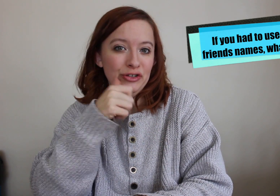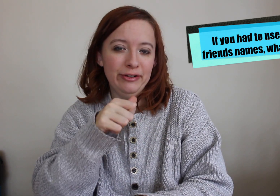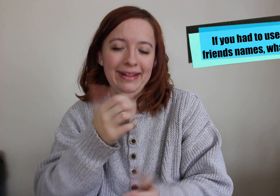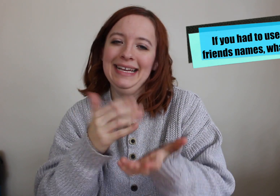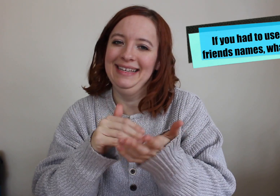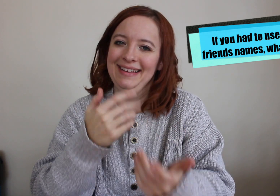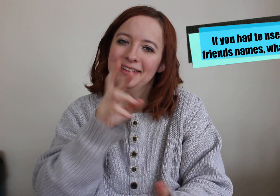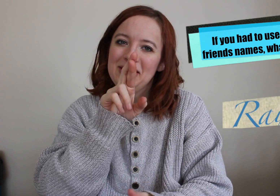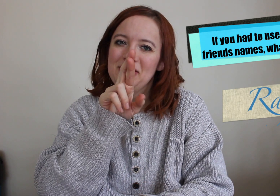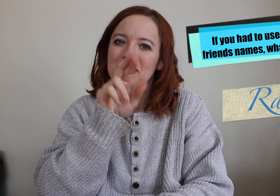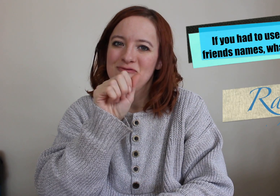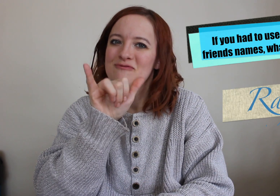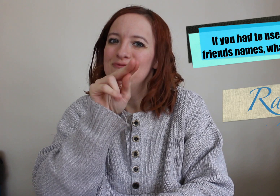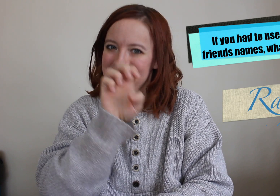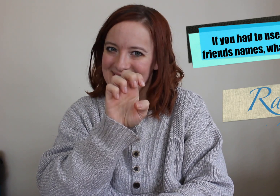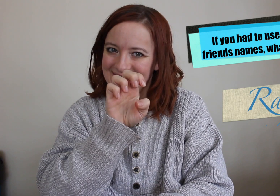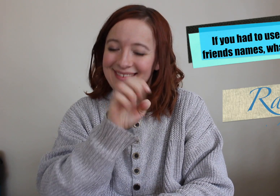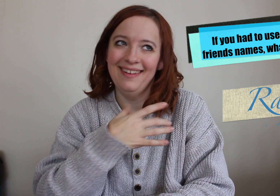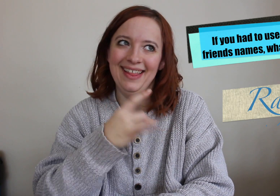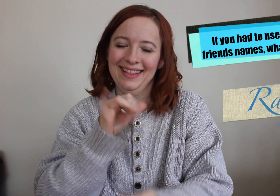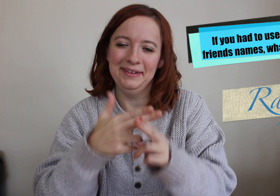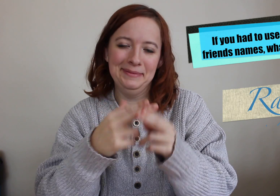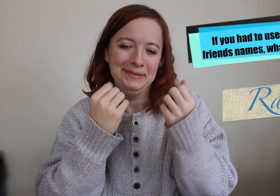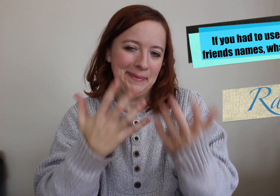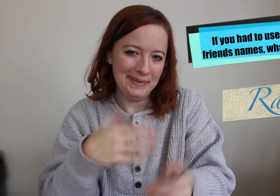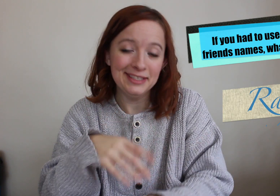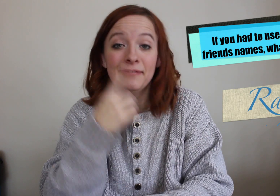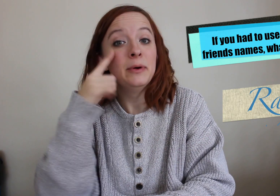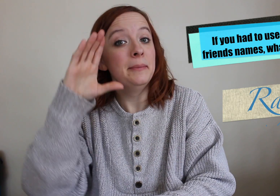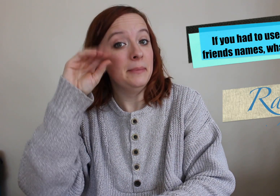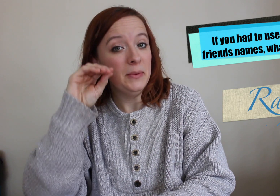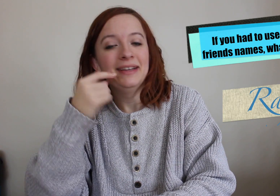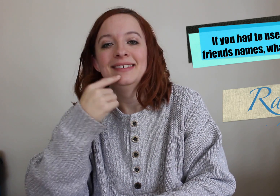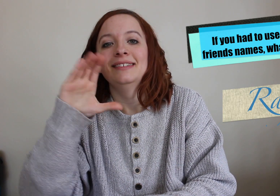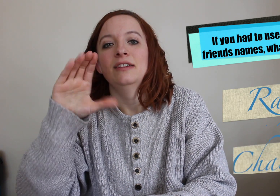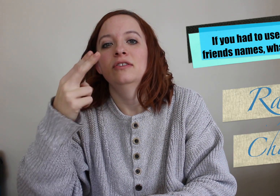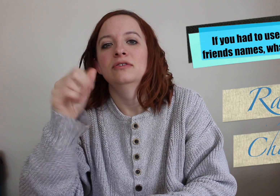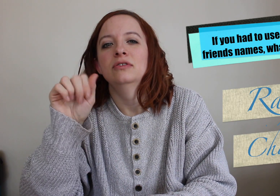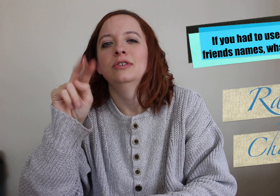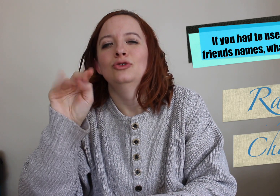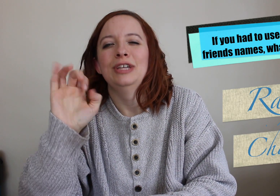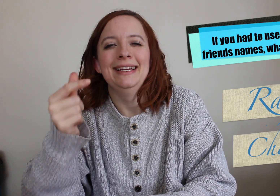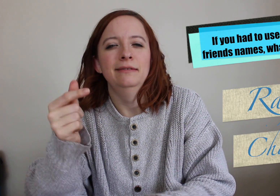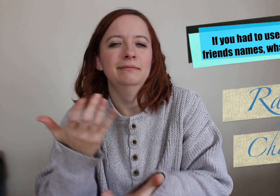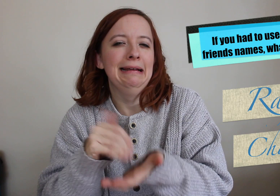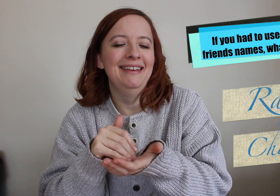and for a girl, again, I picked Rain. Again, I just love that name so much. And then for a boy, I said